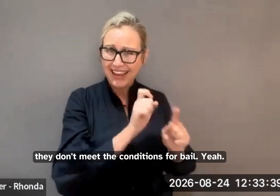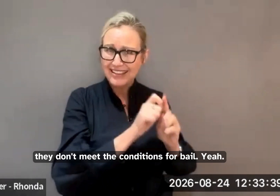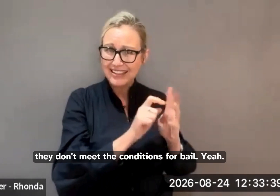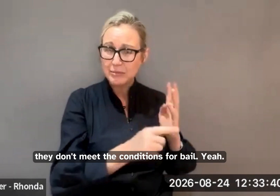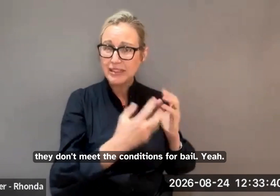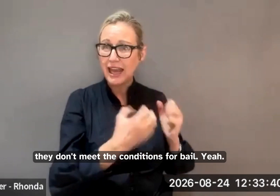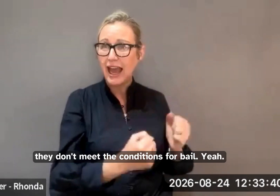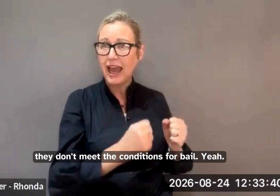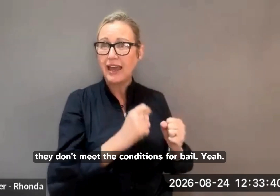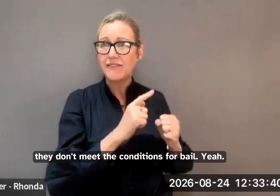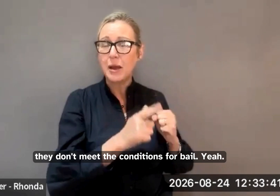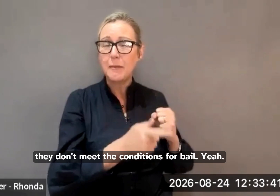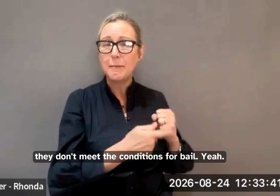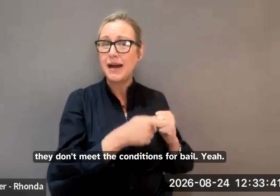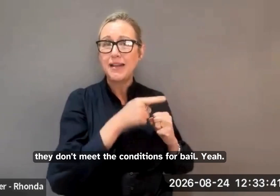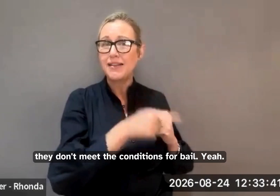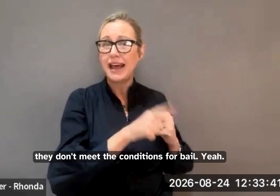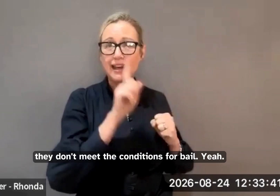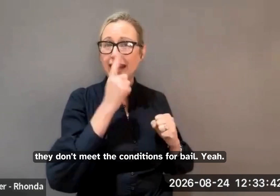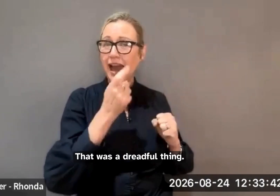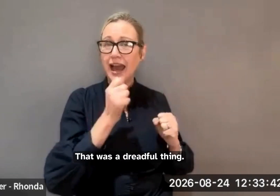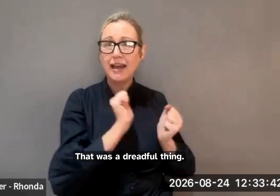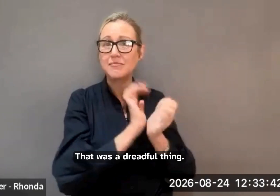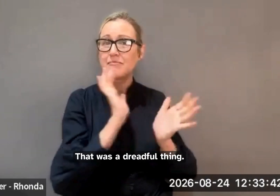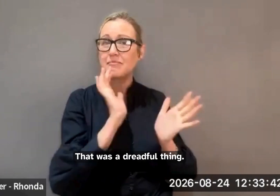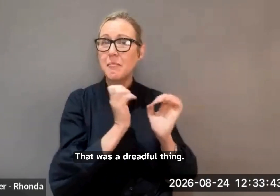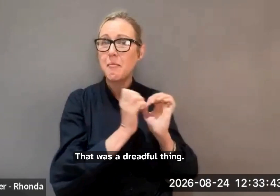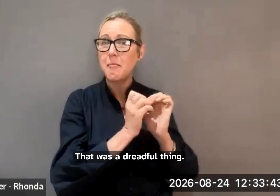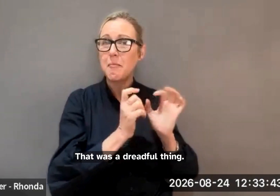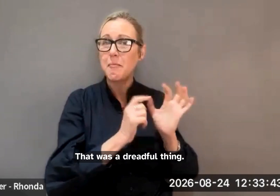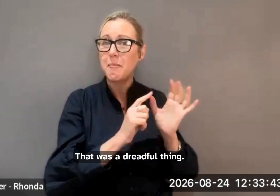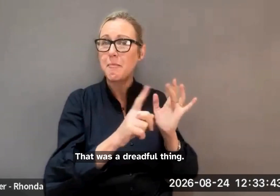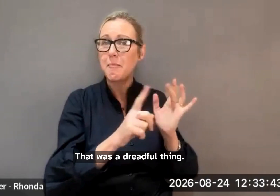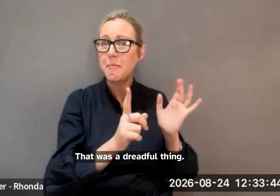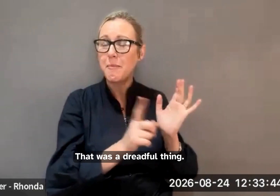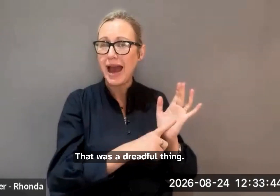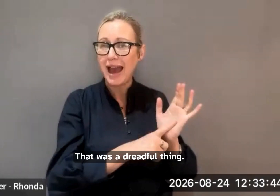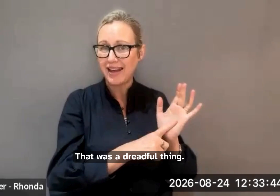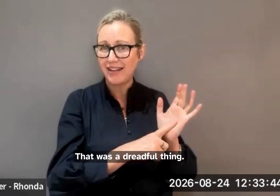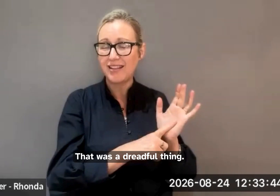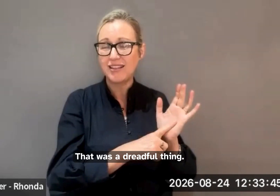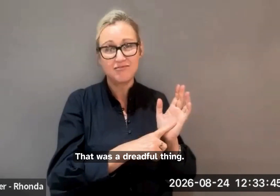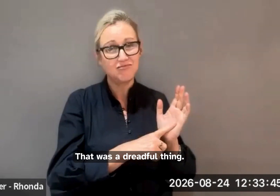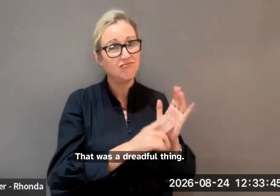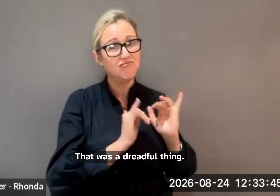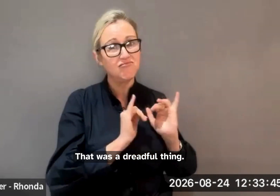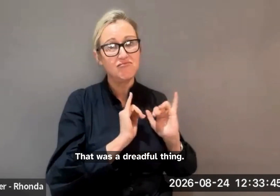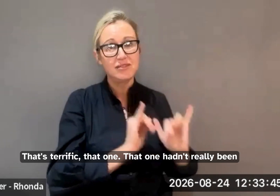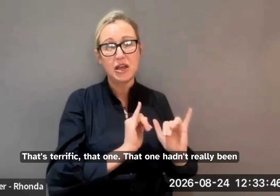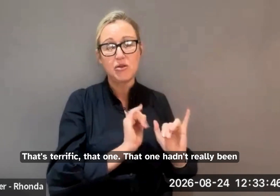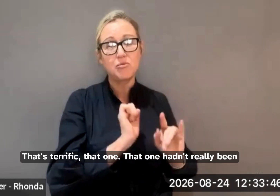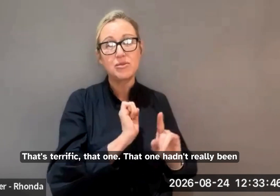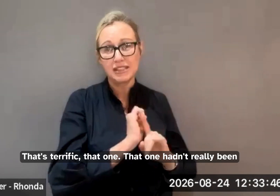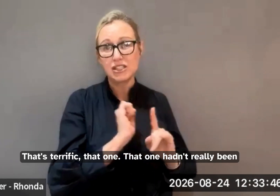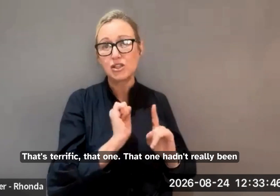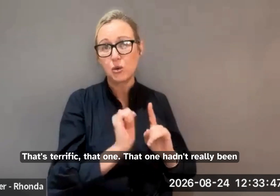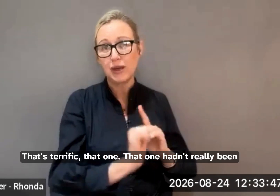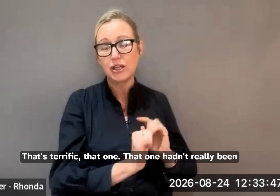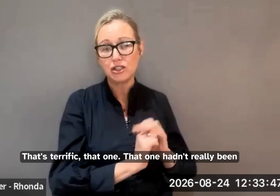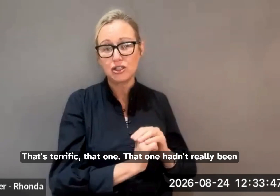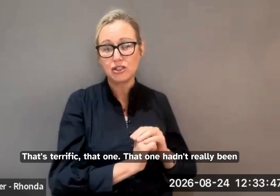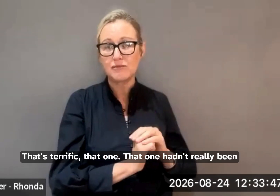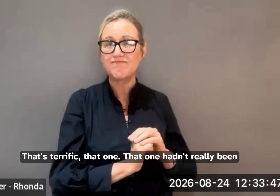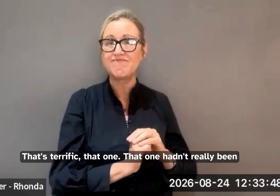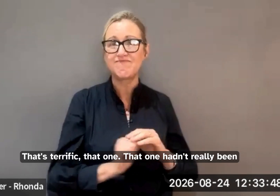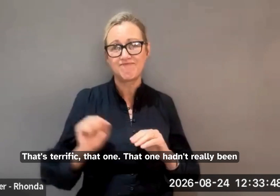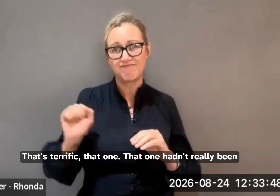they don't meet the conditions for bail. Yeah. That was a dreadful thing. And That's horrific,